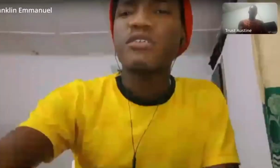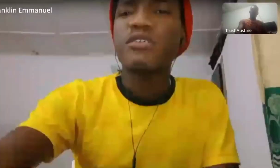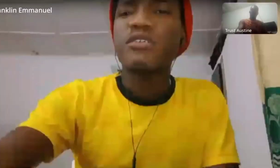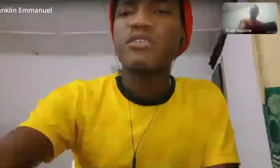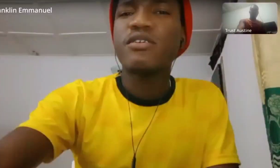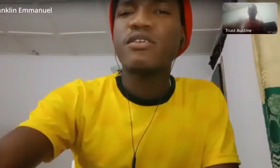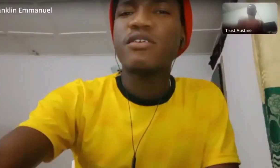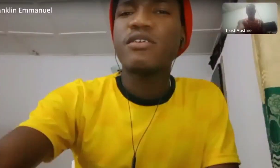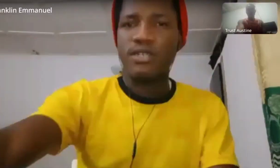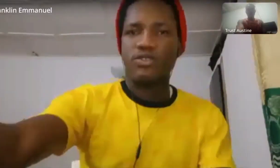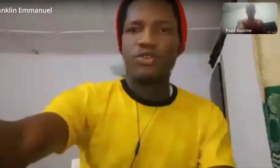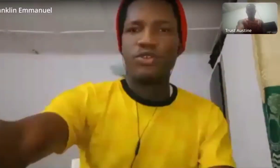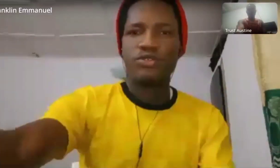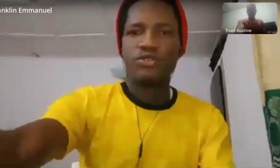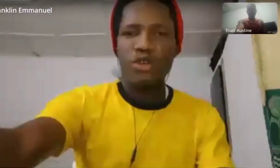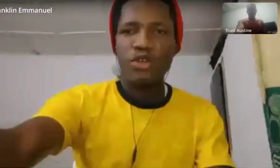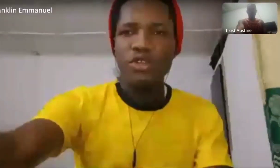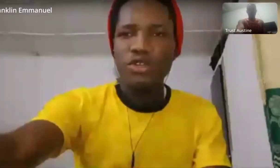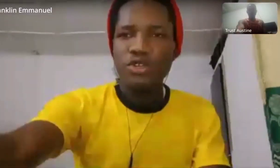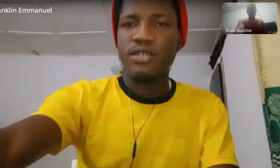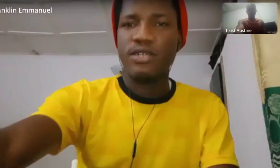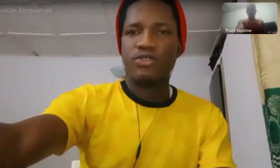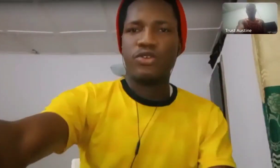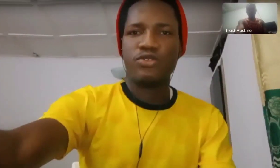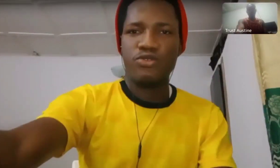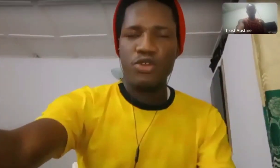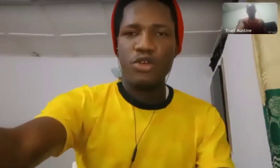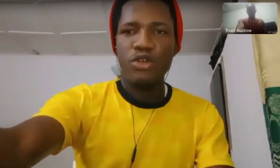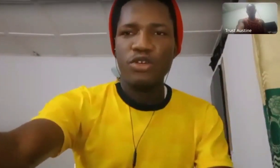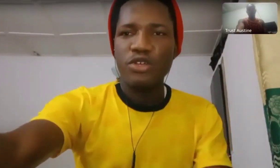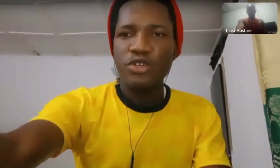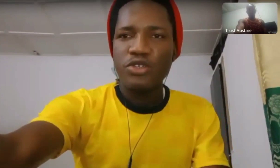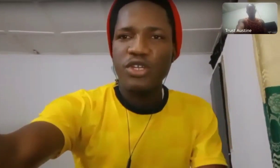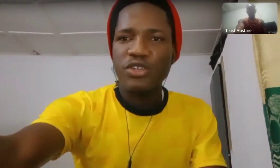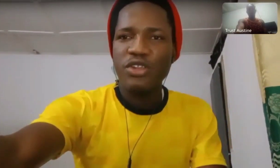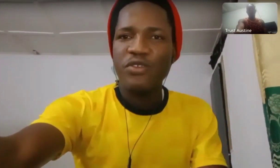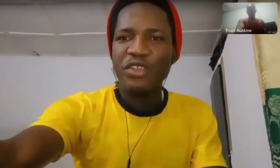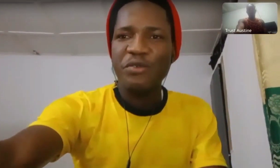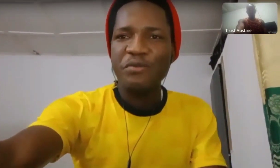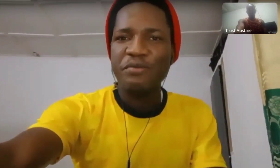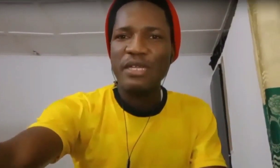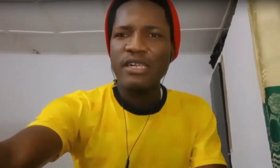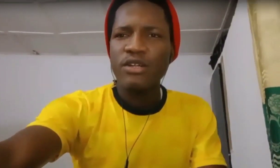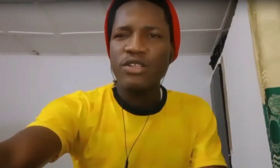Mr. Trust. You can turn off your video. So we have more time.